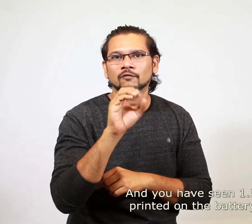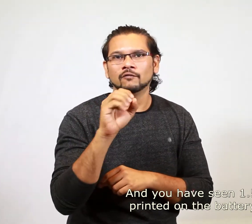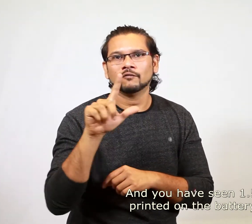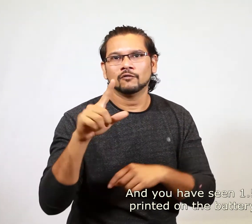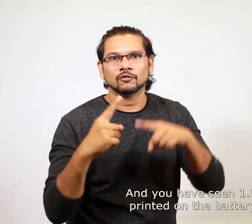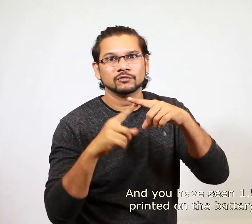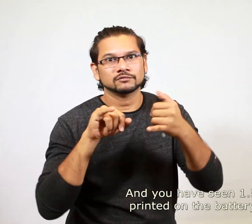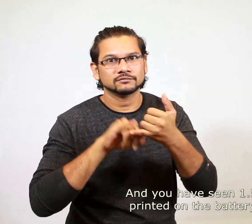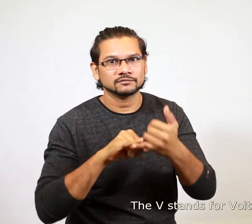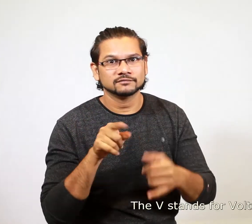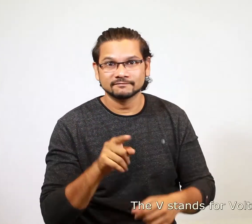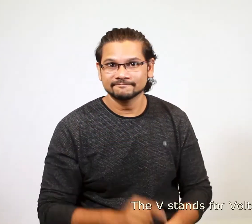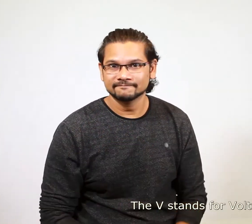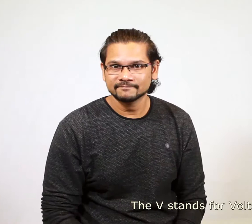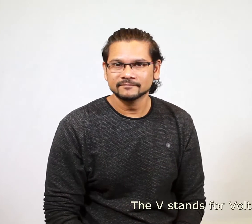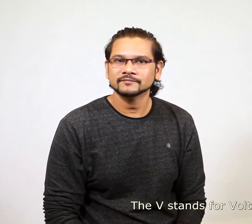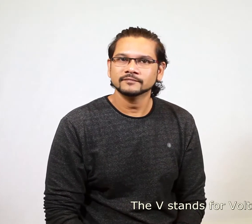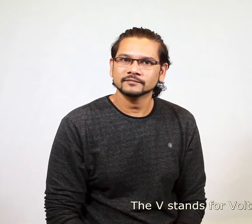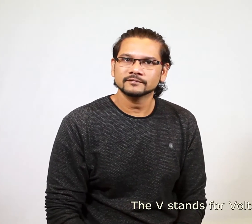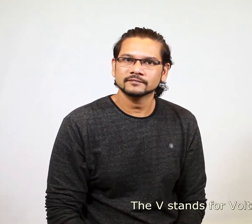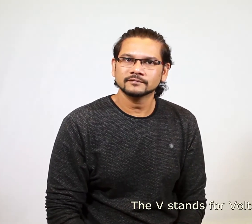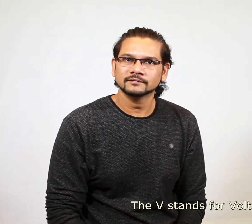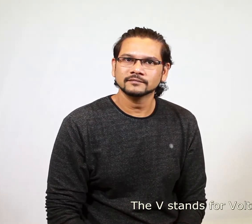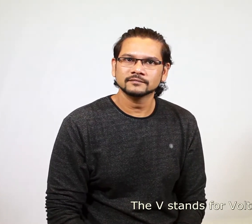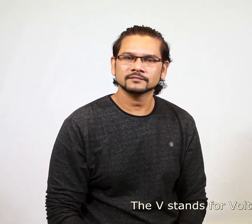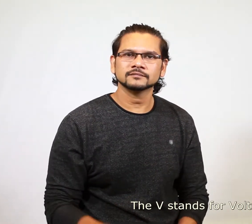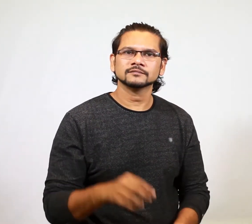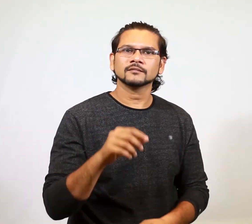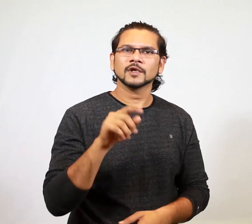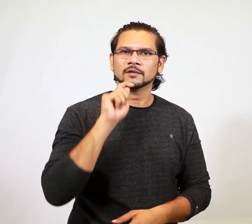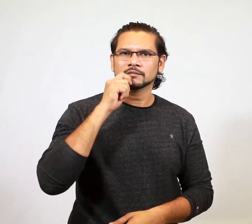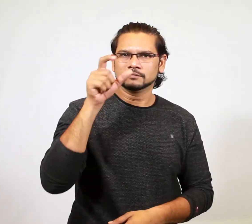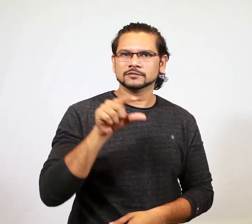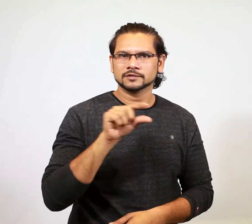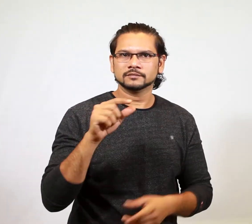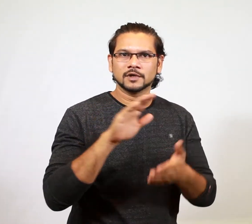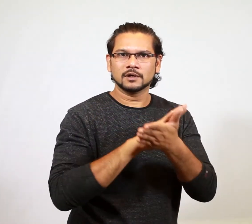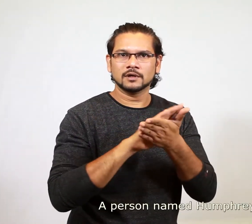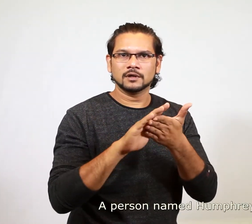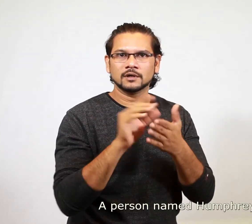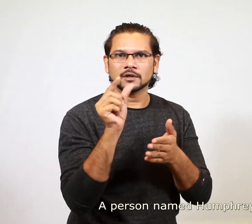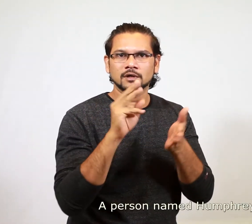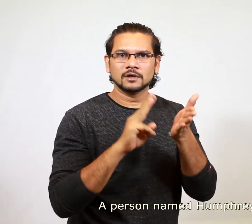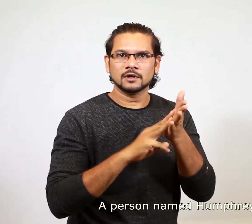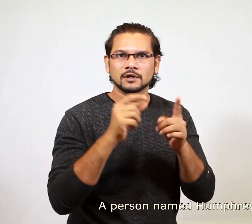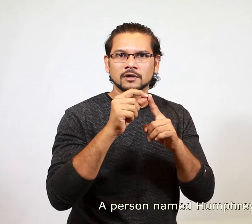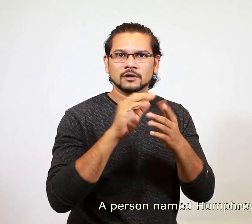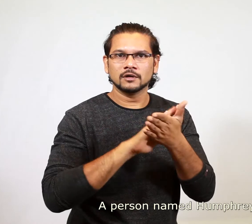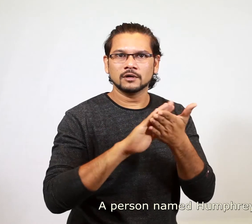battery. The V stands for volts. A person named Humphrey